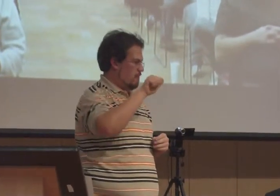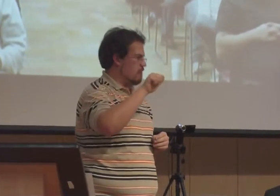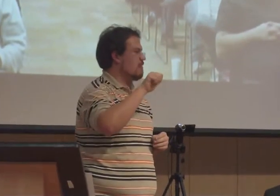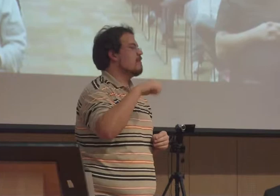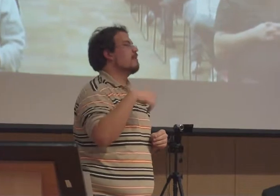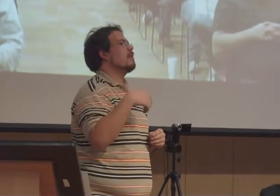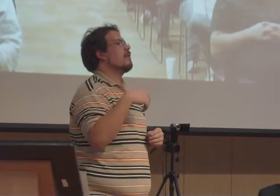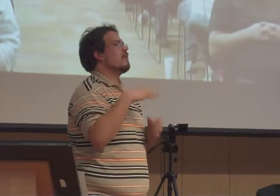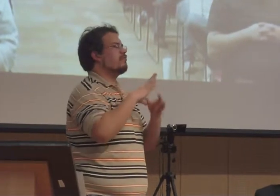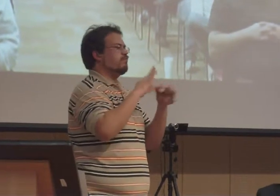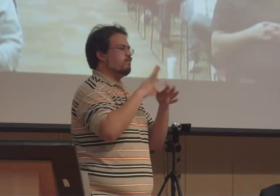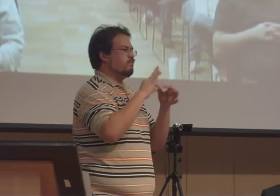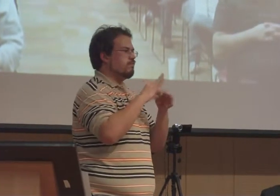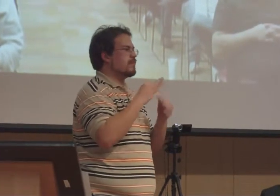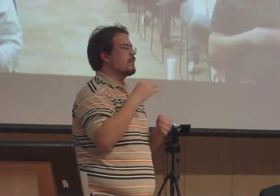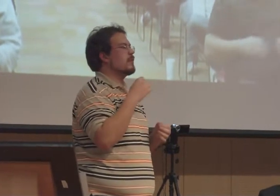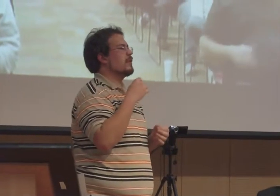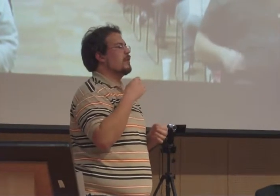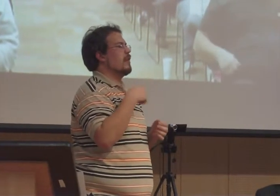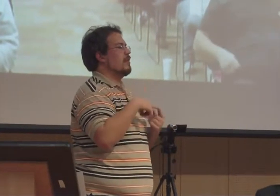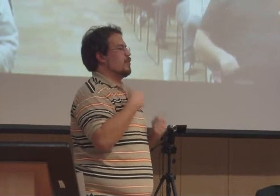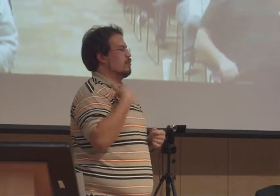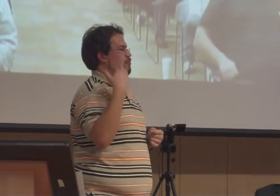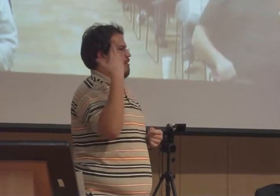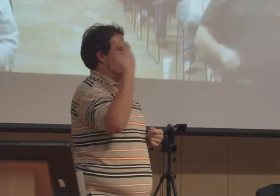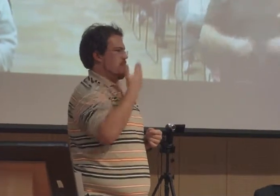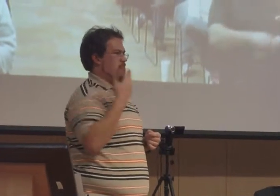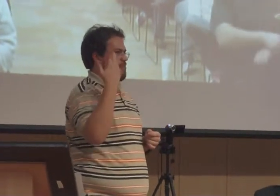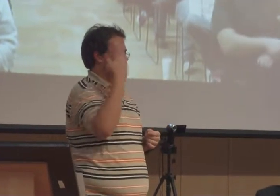So Nathalie decided to come to the NTID Student Assembly, or the NSA,